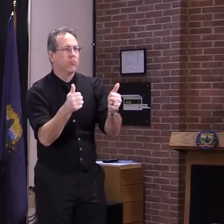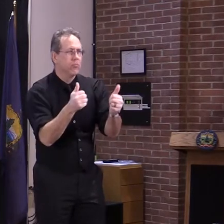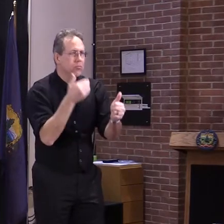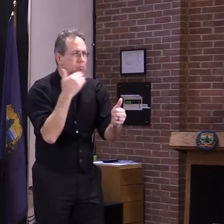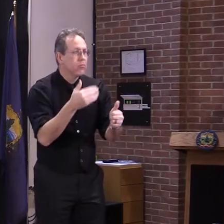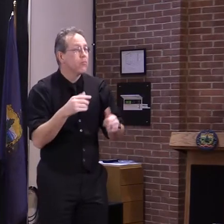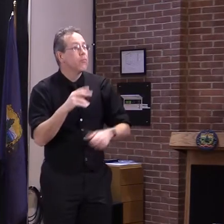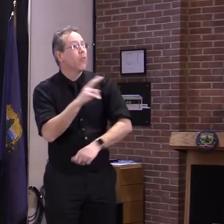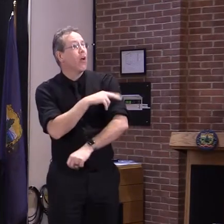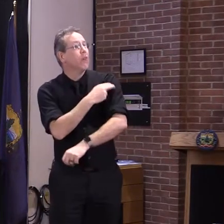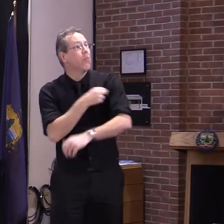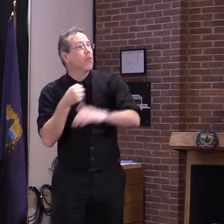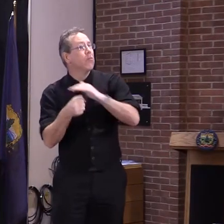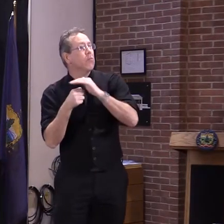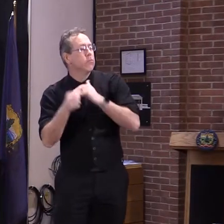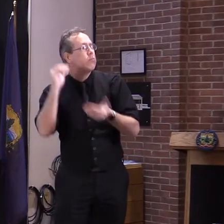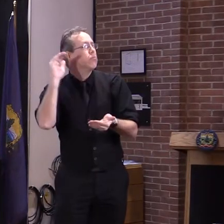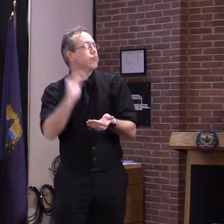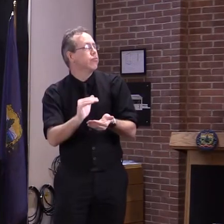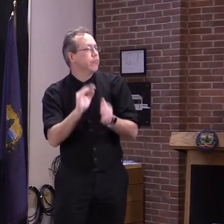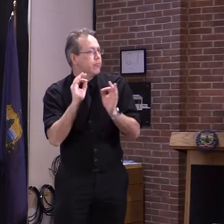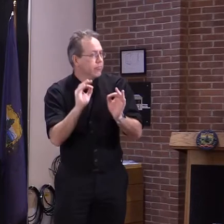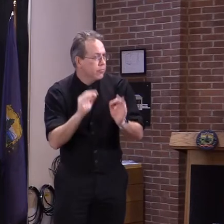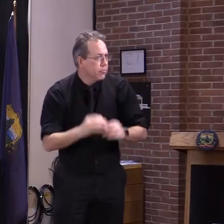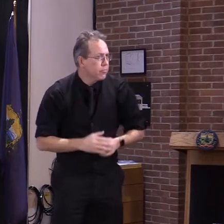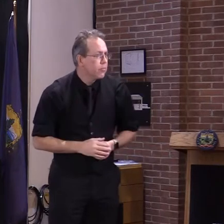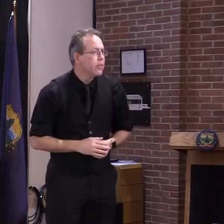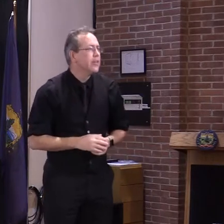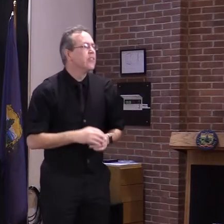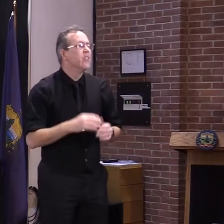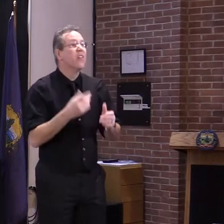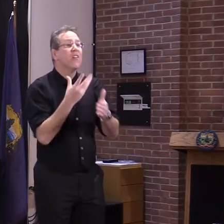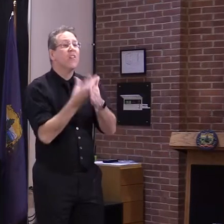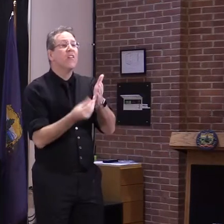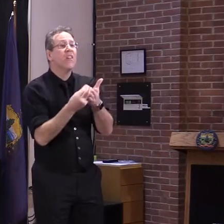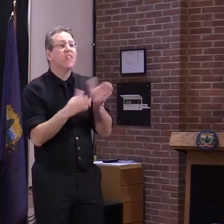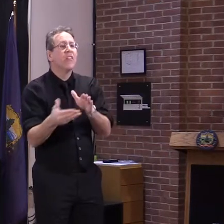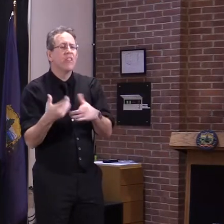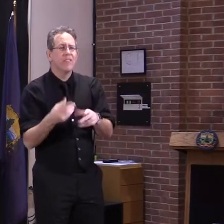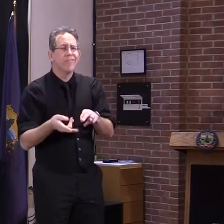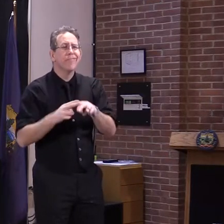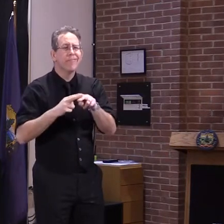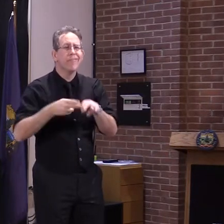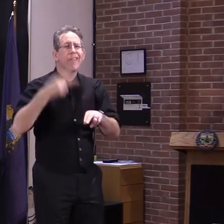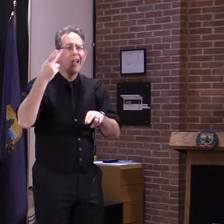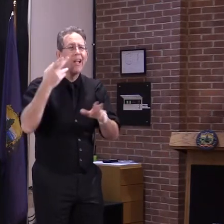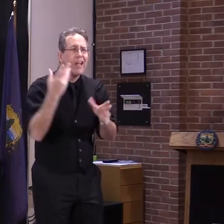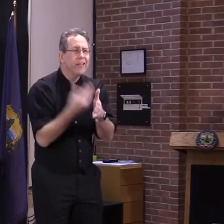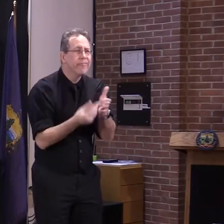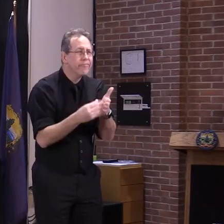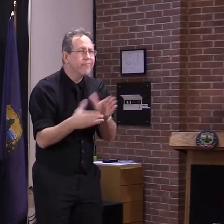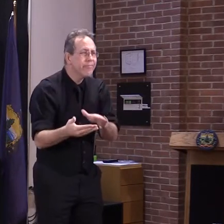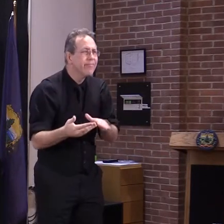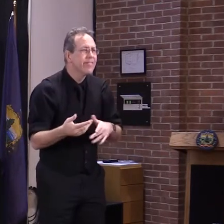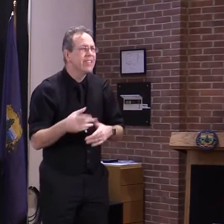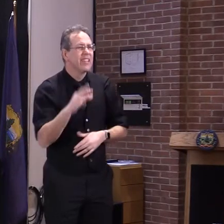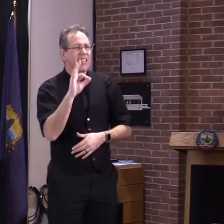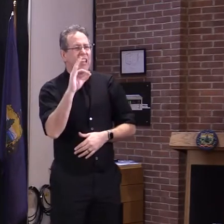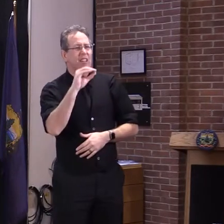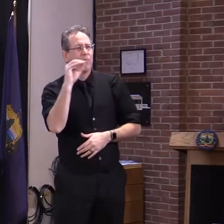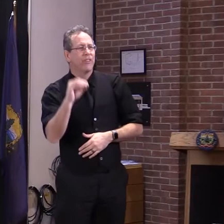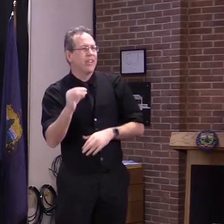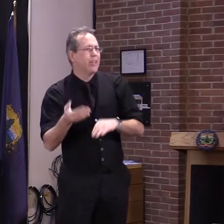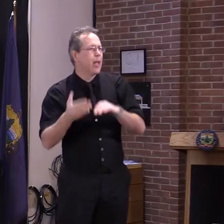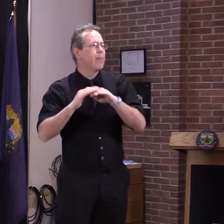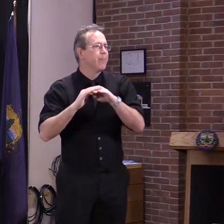10.5% this week. However, deaths do remain elevated and increasing across the country, up 9%. Similarly, here in New England, our cases are